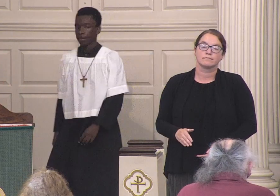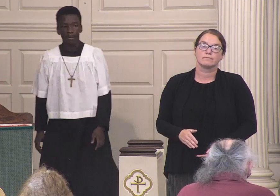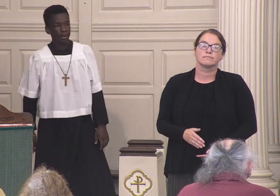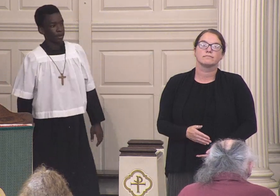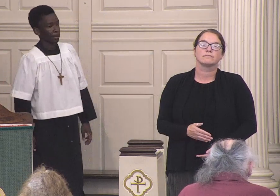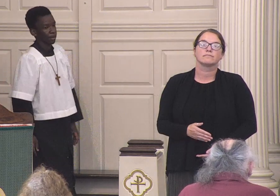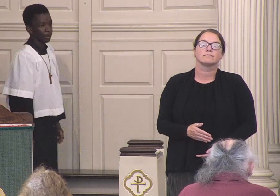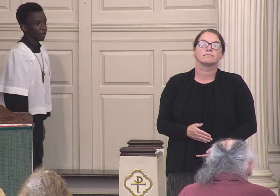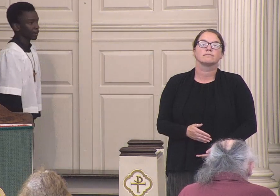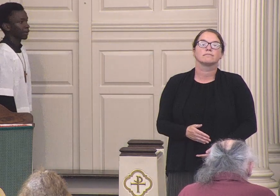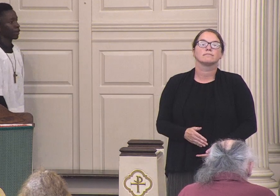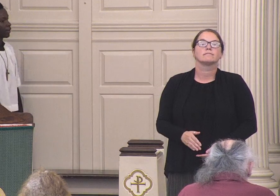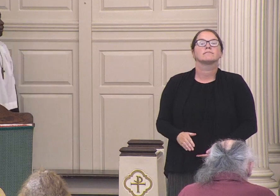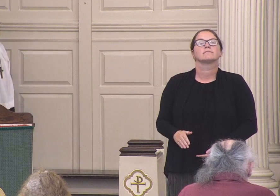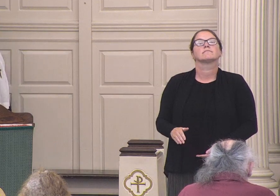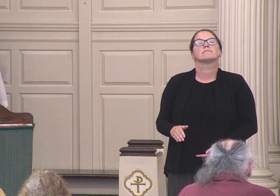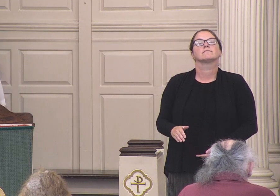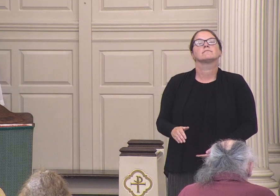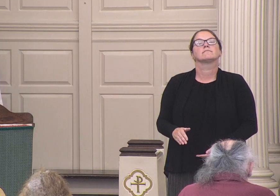Amen.